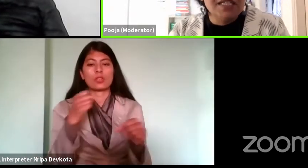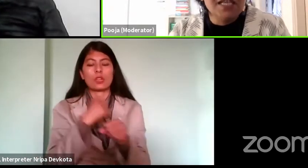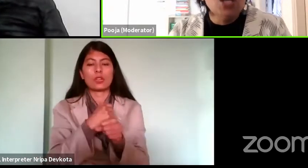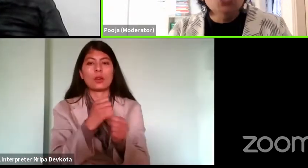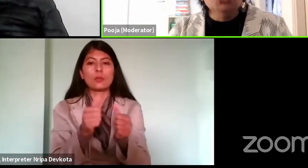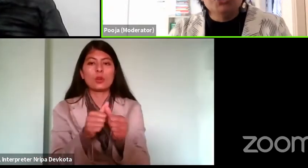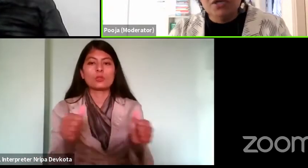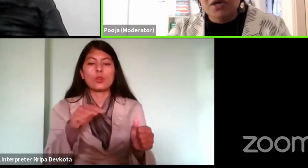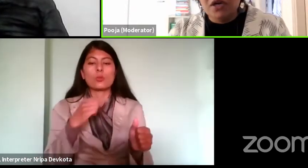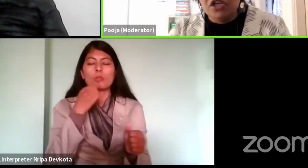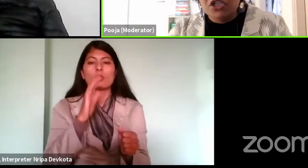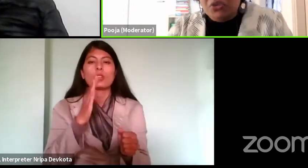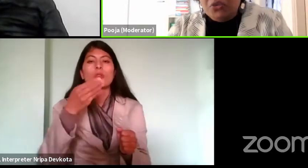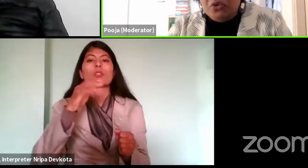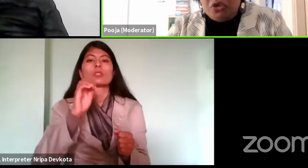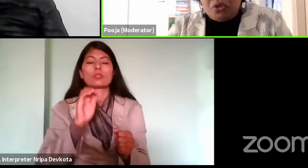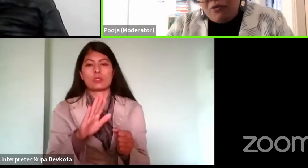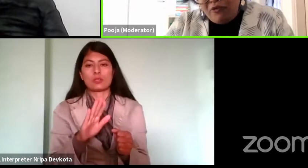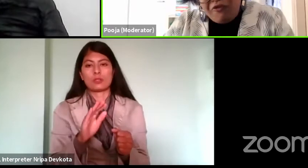this means